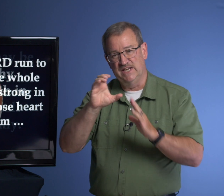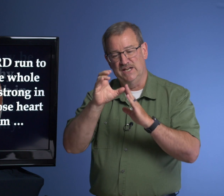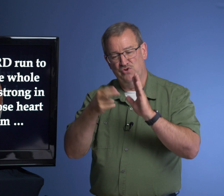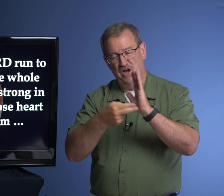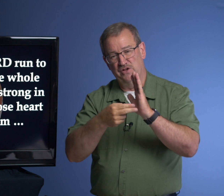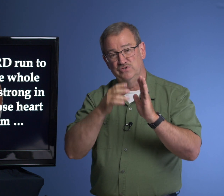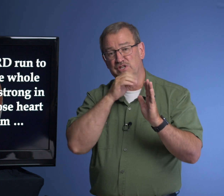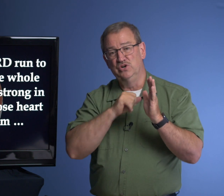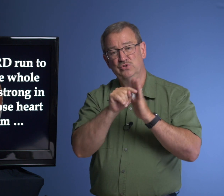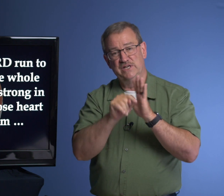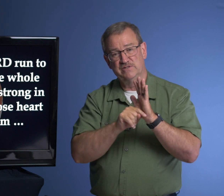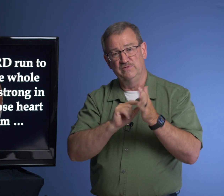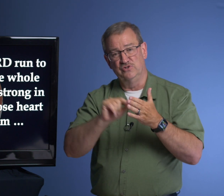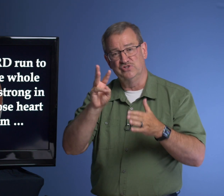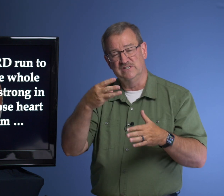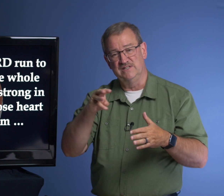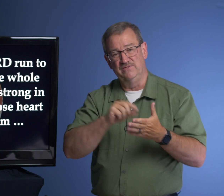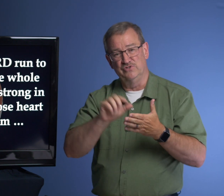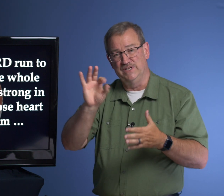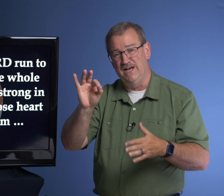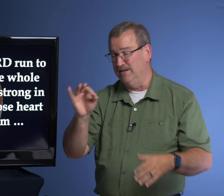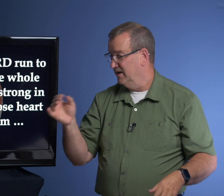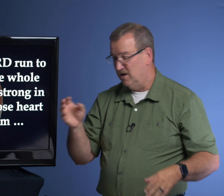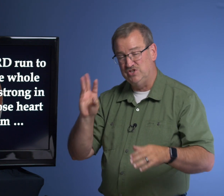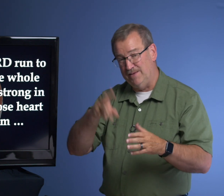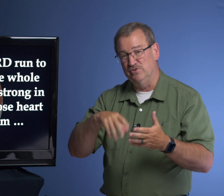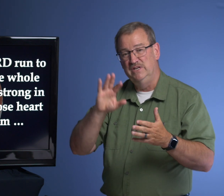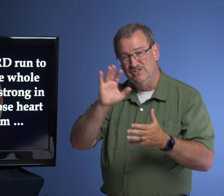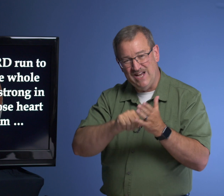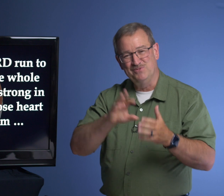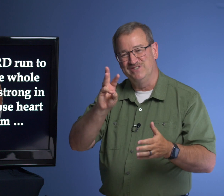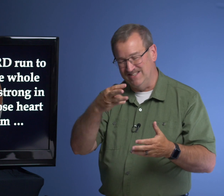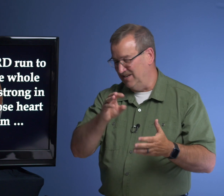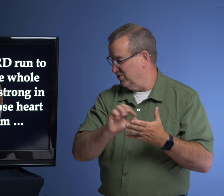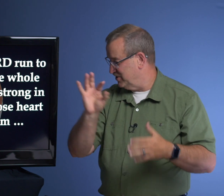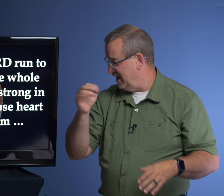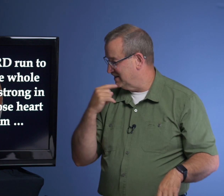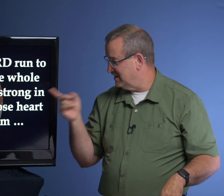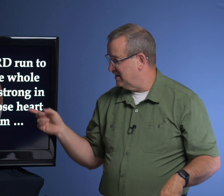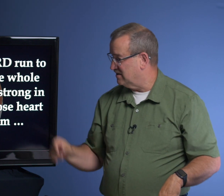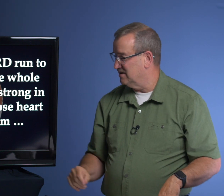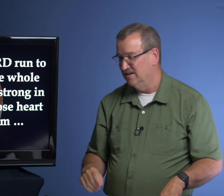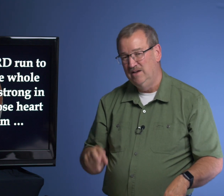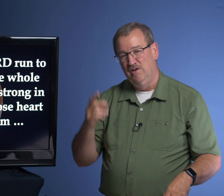2 Chronicles in the Old Testament, verse 16, verse 9, or chapter 16, verse 9. It says this, for